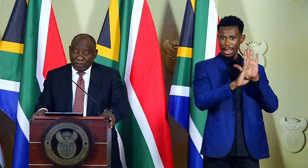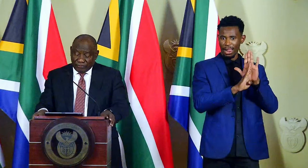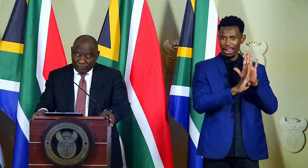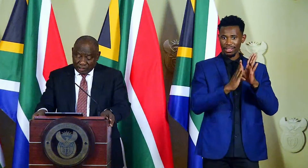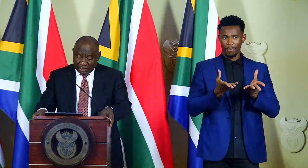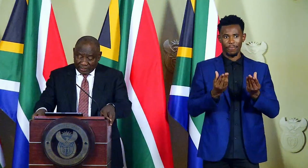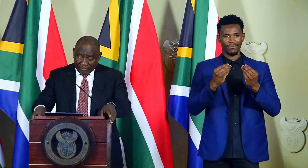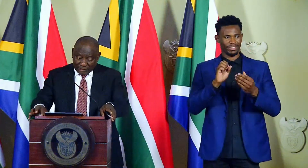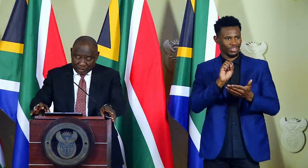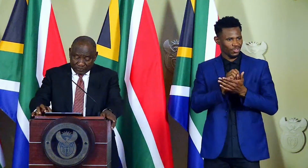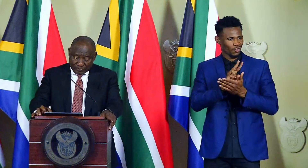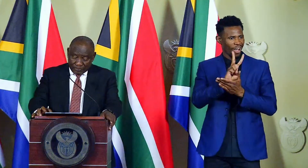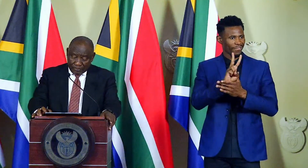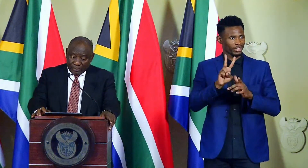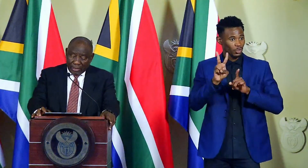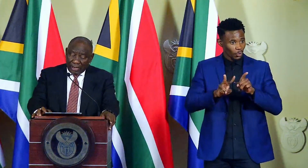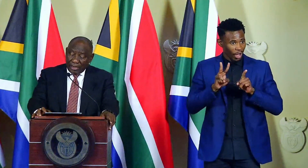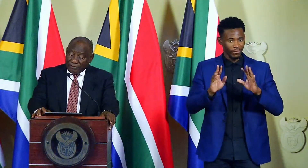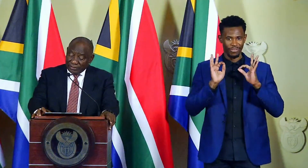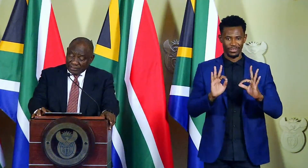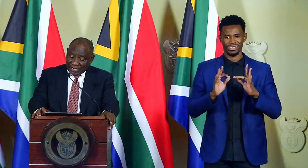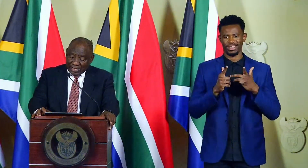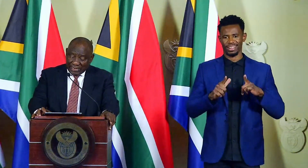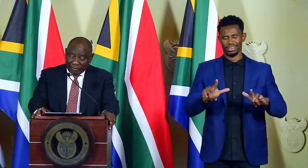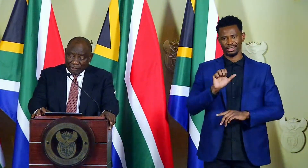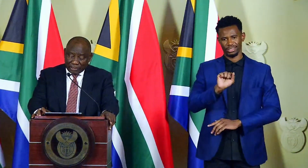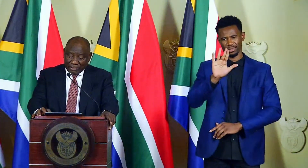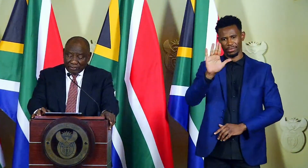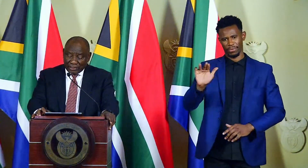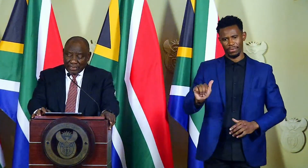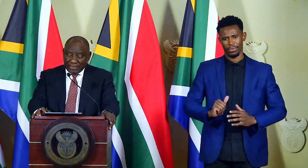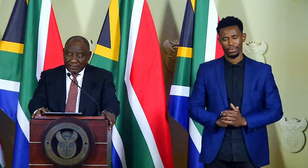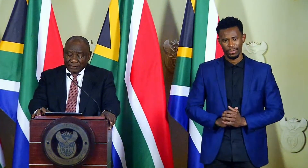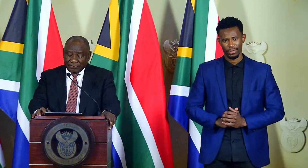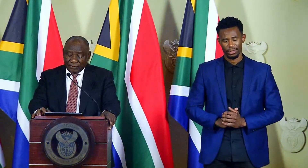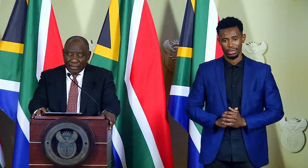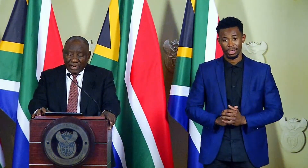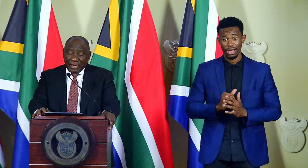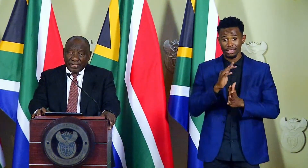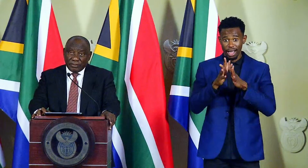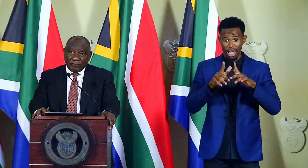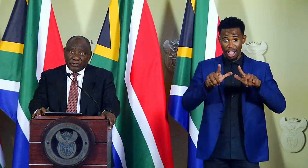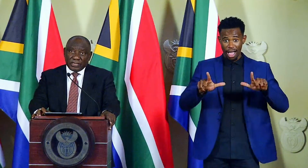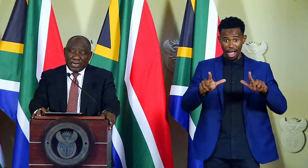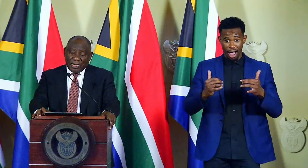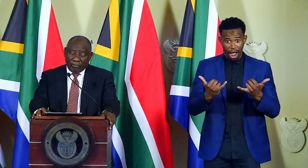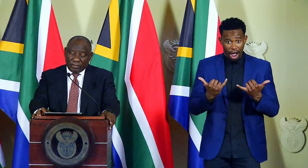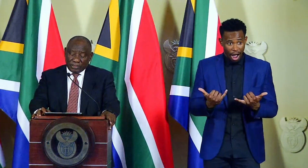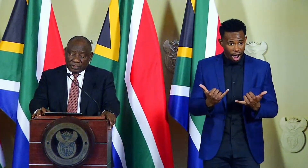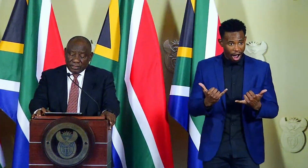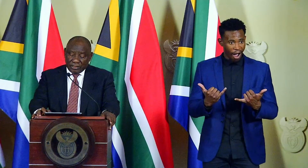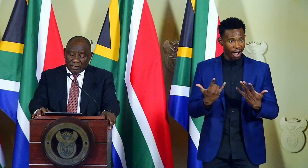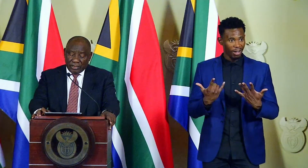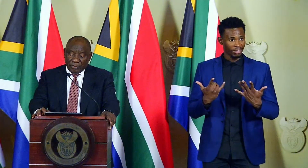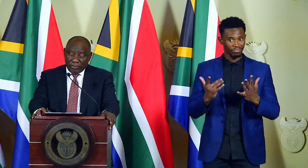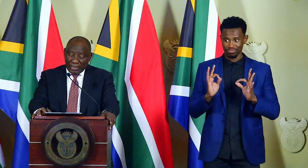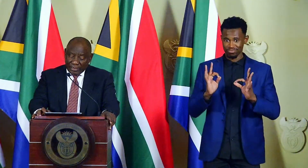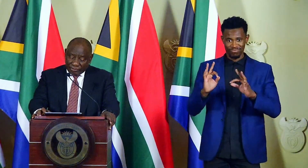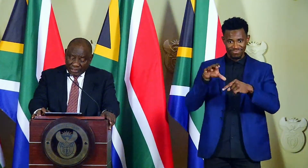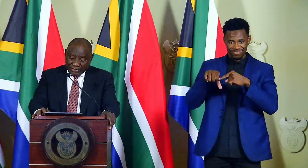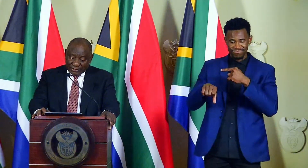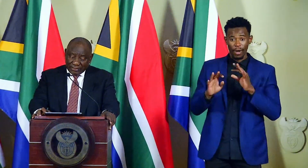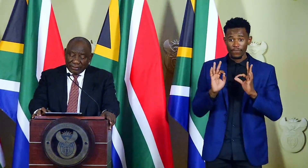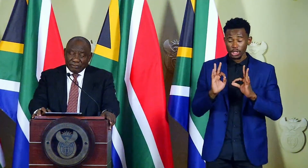12th official language. Having sign language recognized as an official language